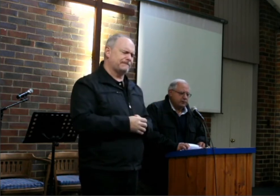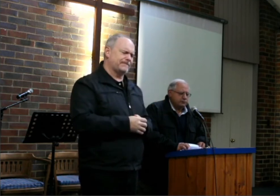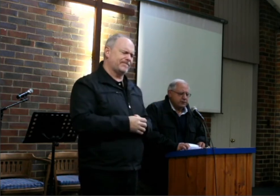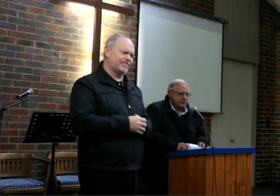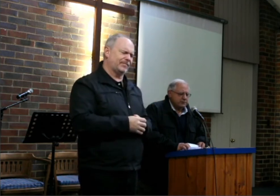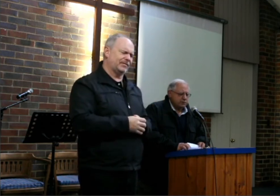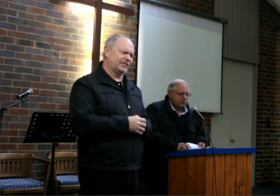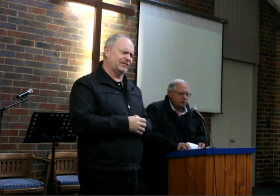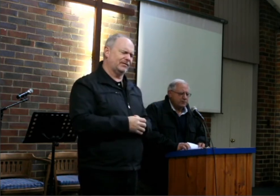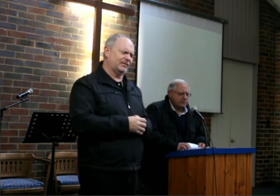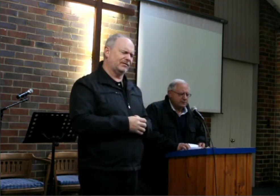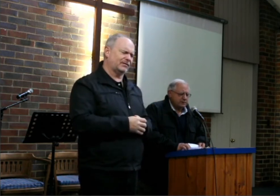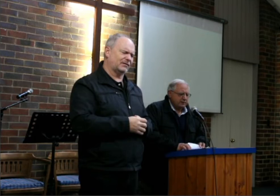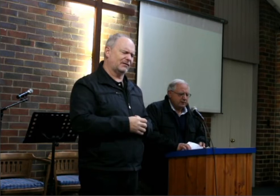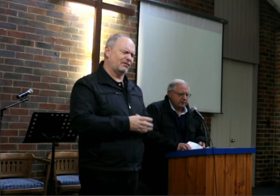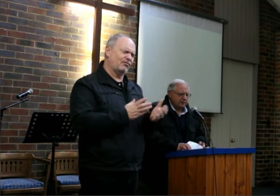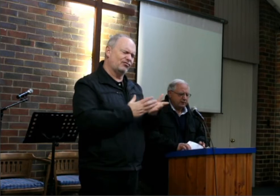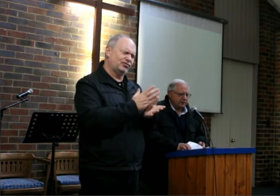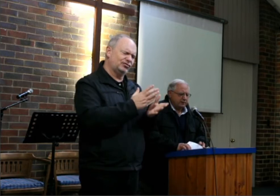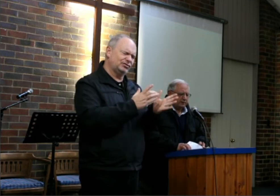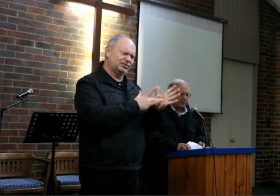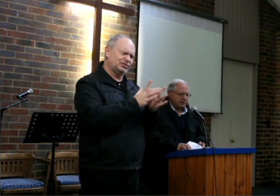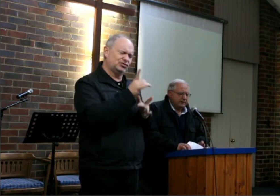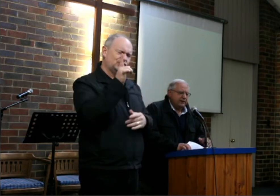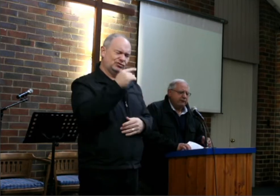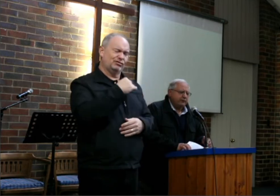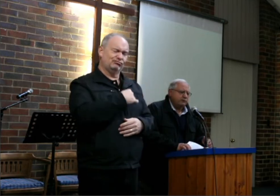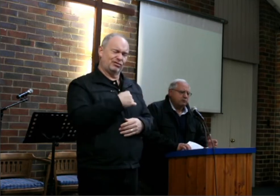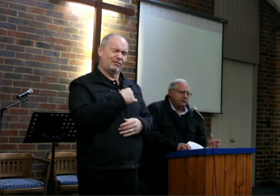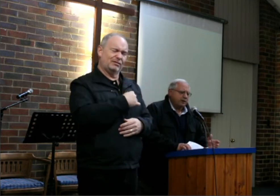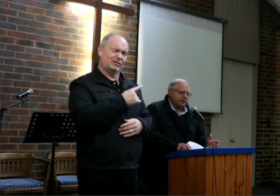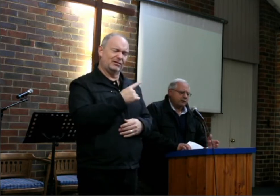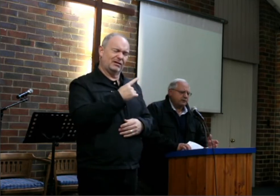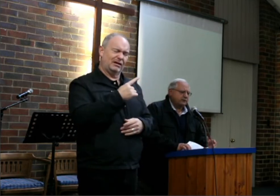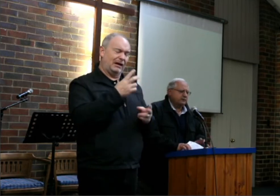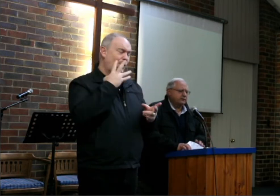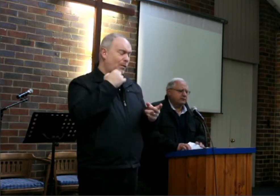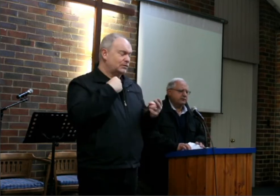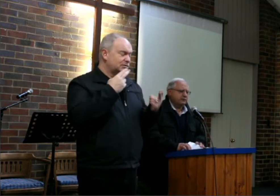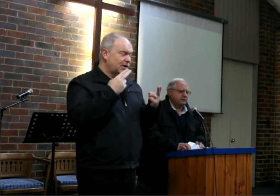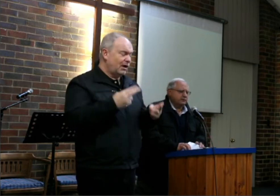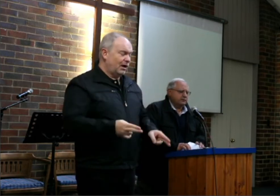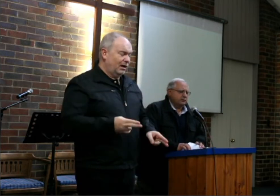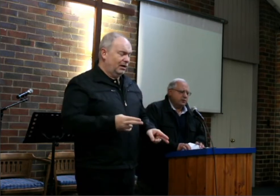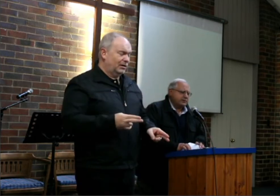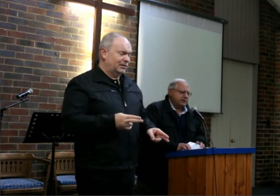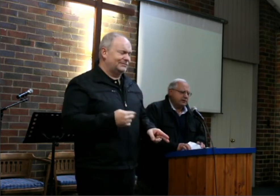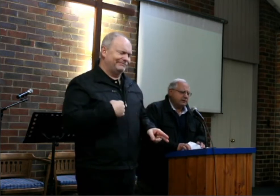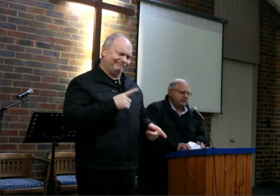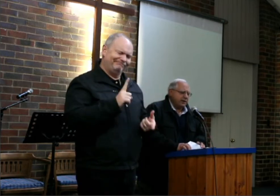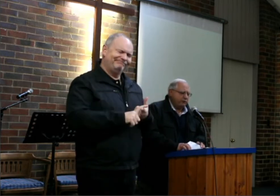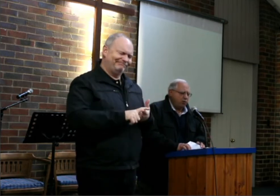And through Jesus, you promised us that even when we die, we